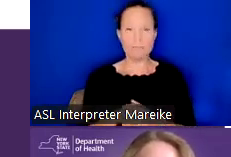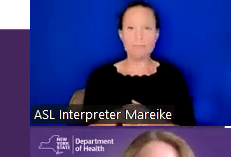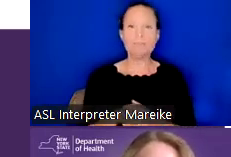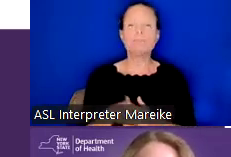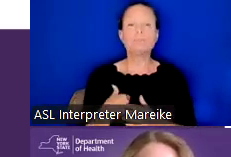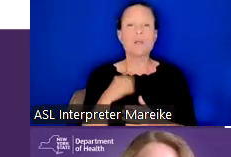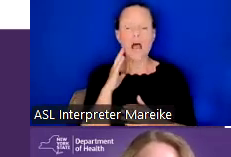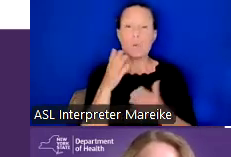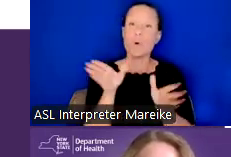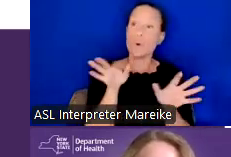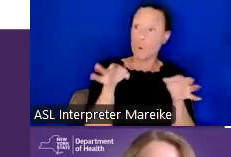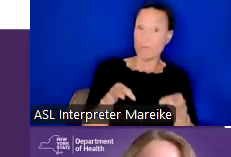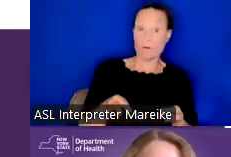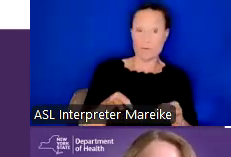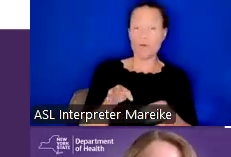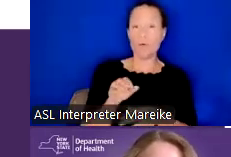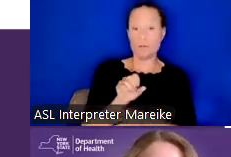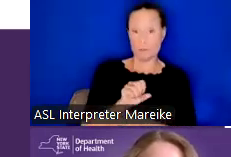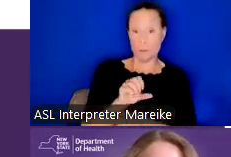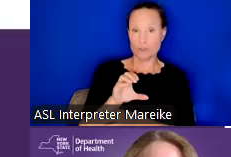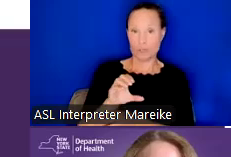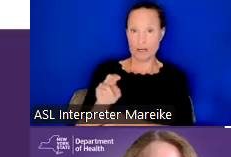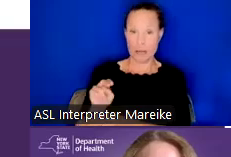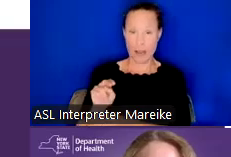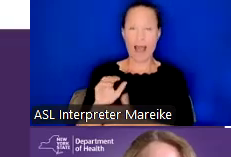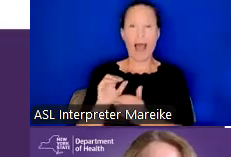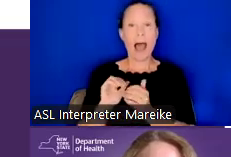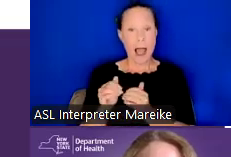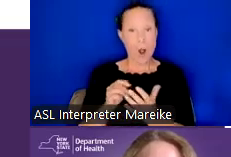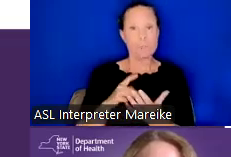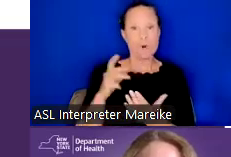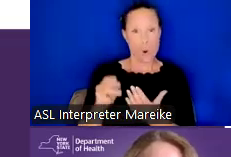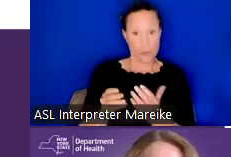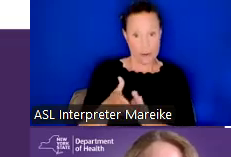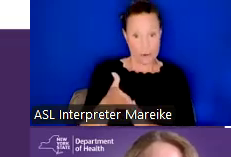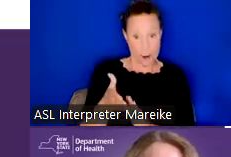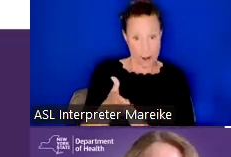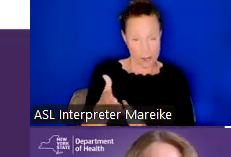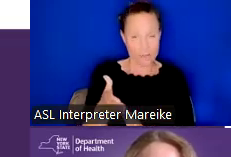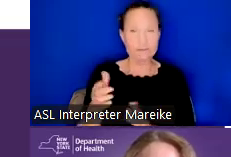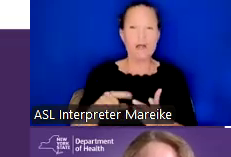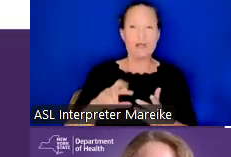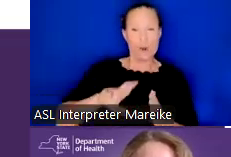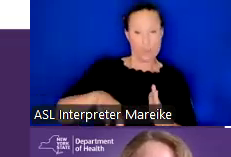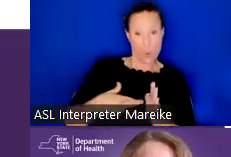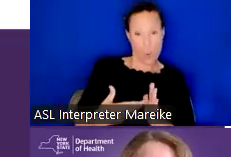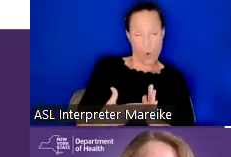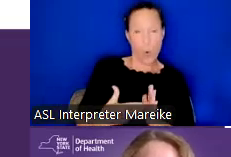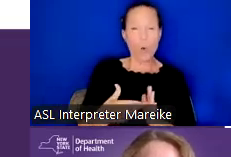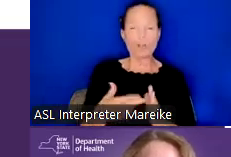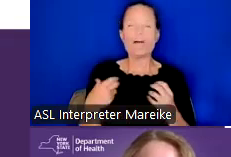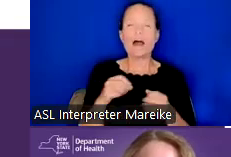overview of the social care networks, how the social care network program works, the role of health-related social needs